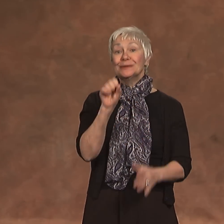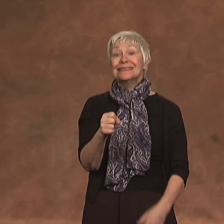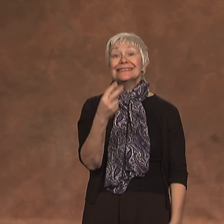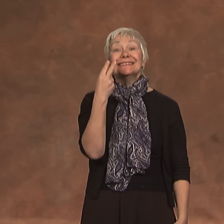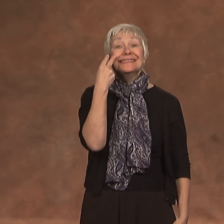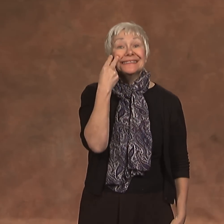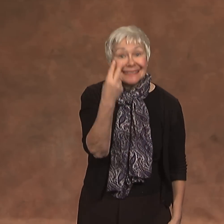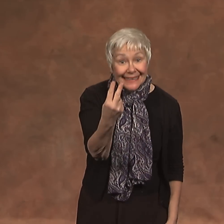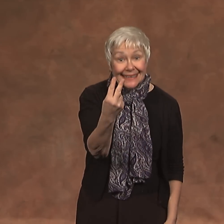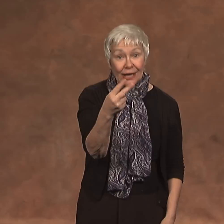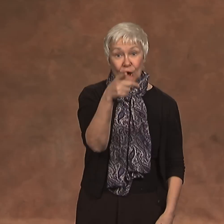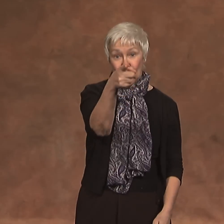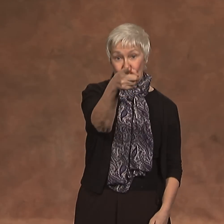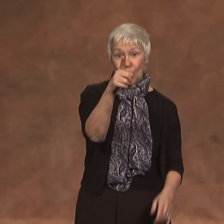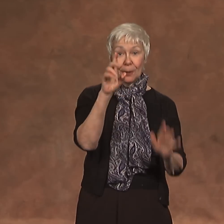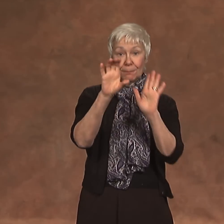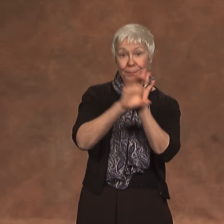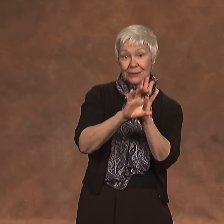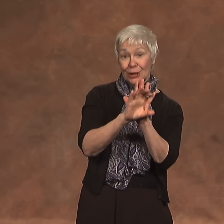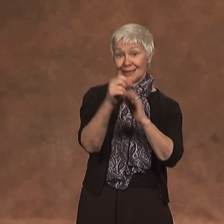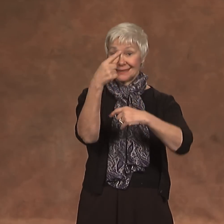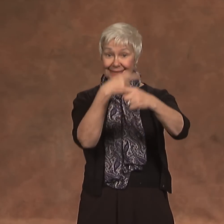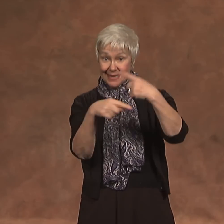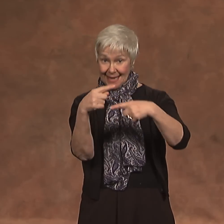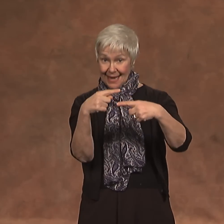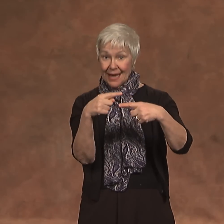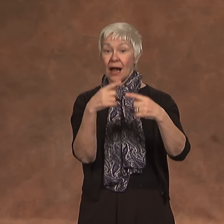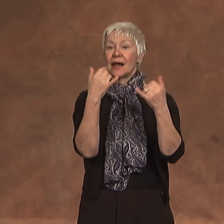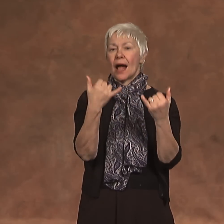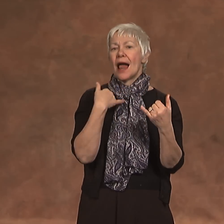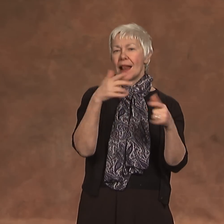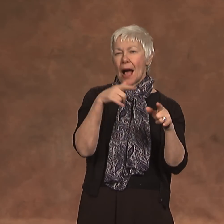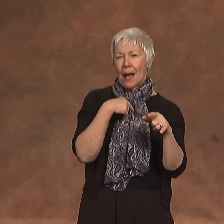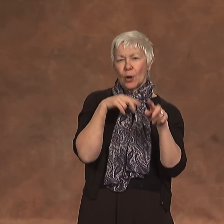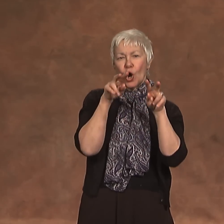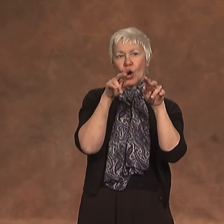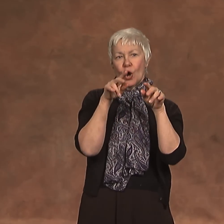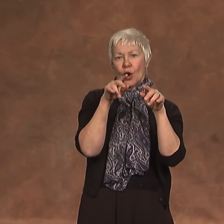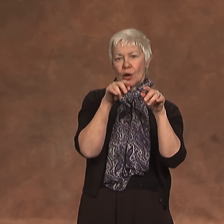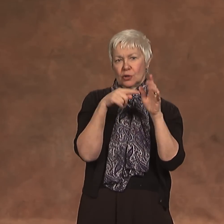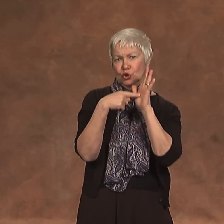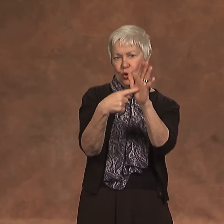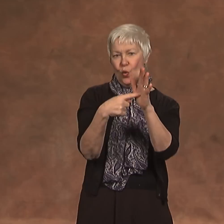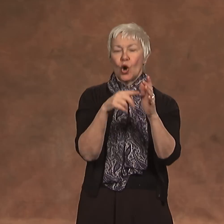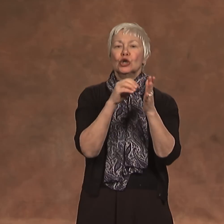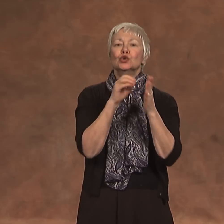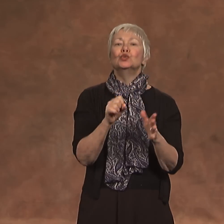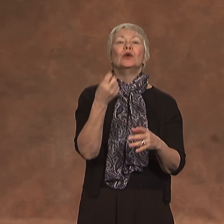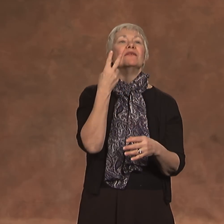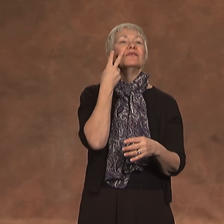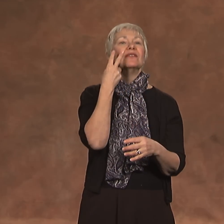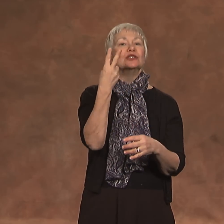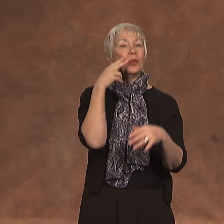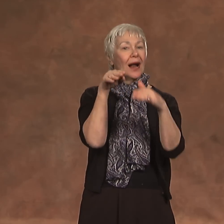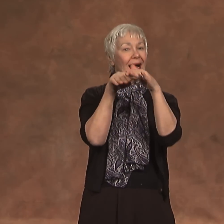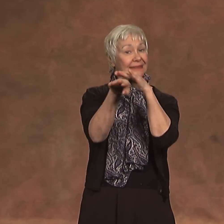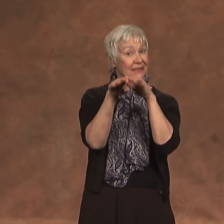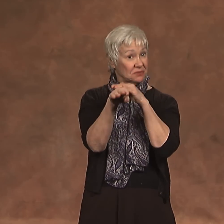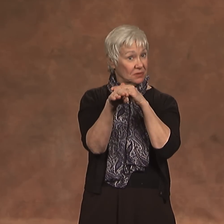all students can see her, the picture, and her signing. Now let's look at a diagram of the students' lines of